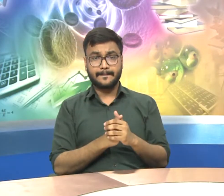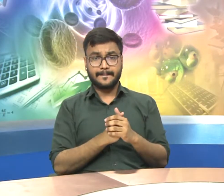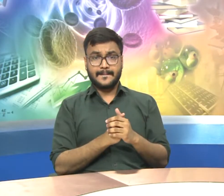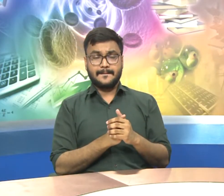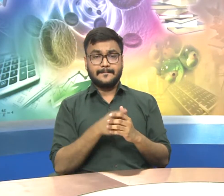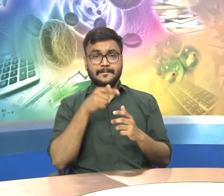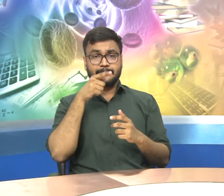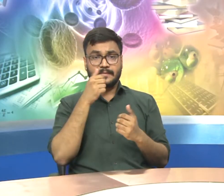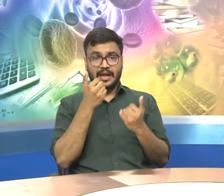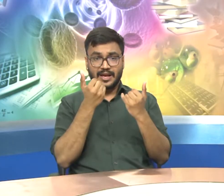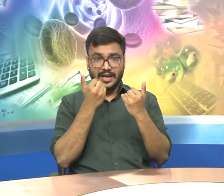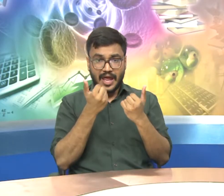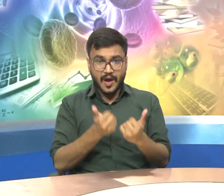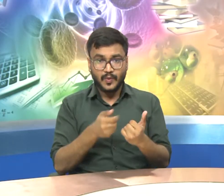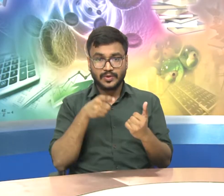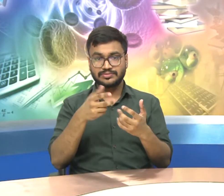next generation,